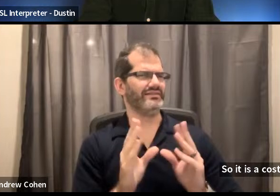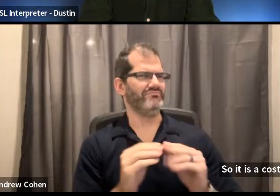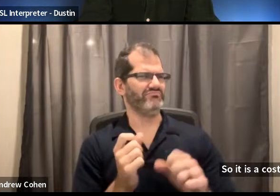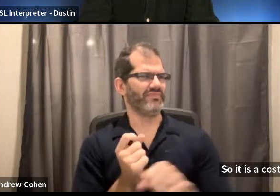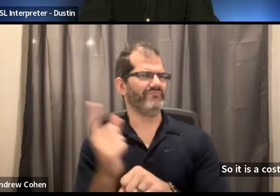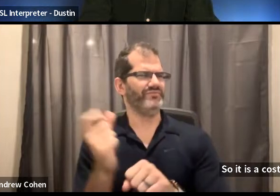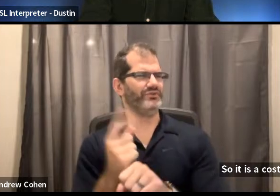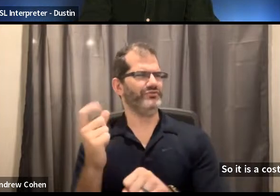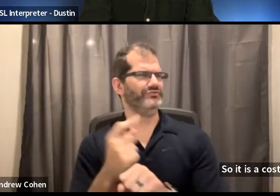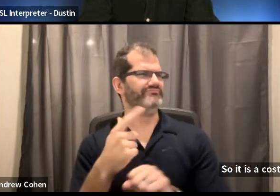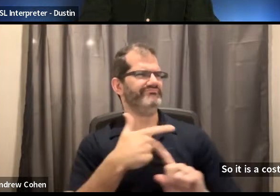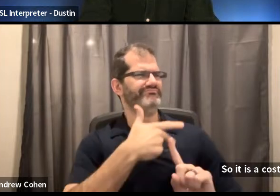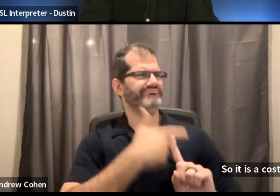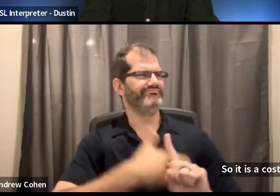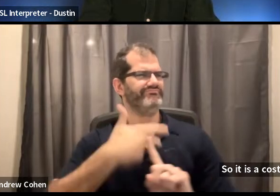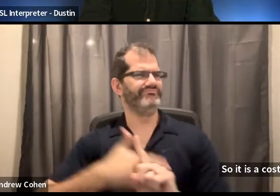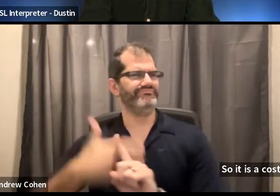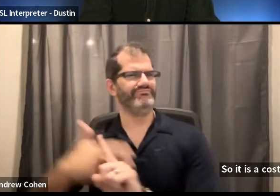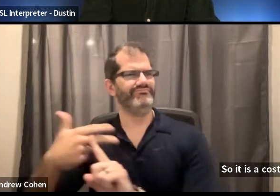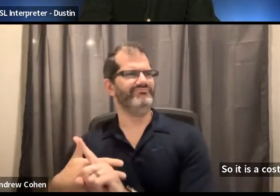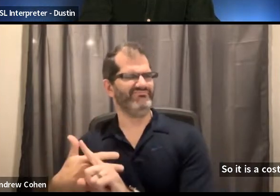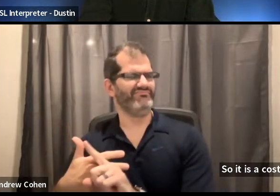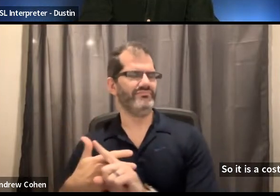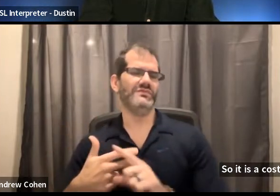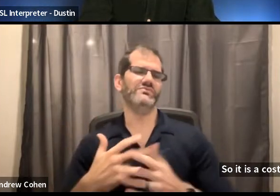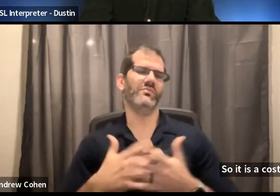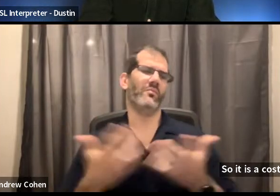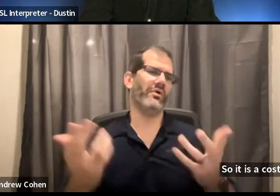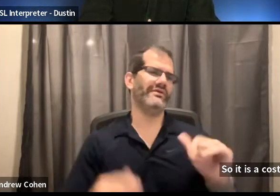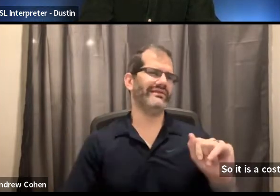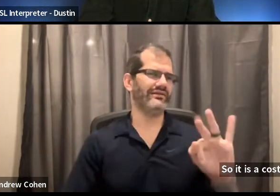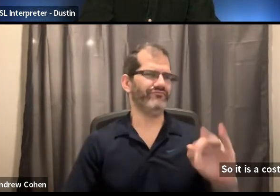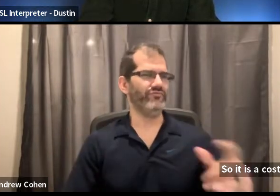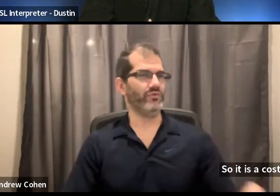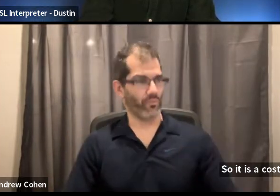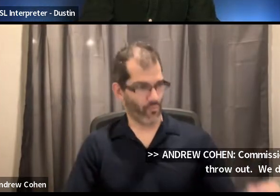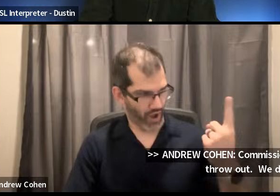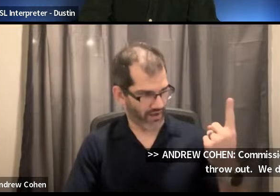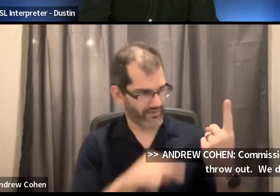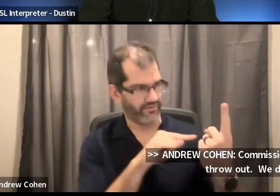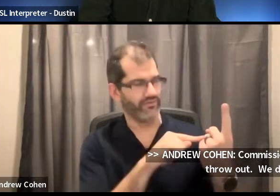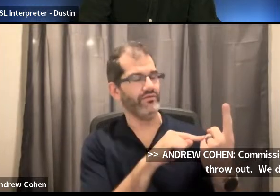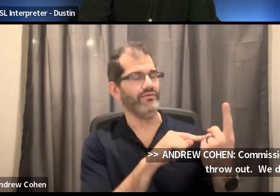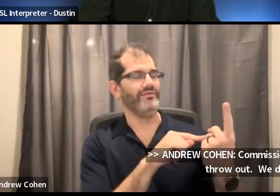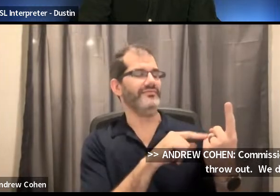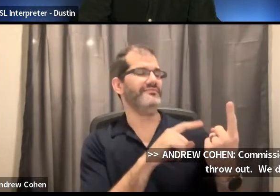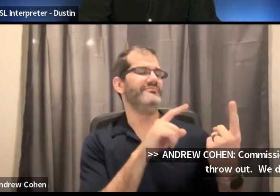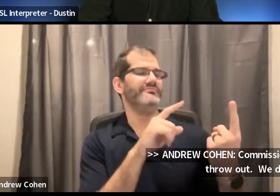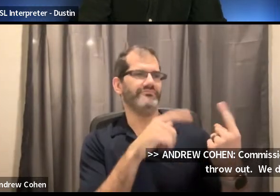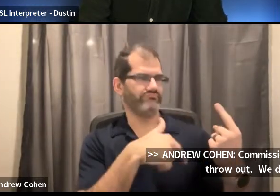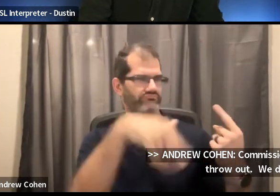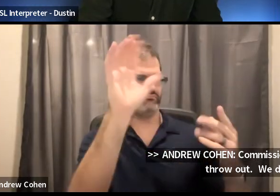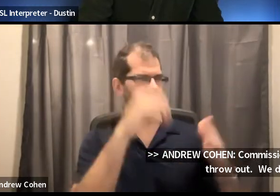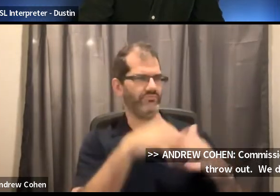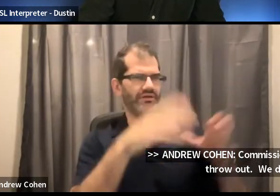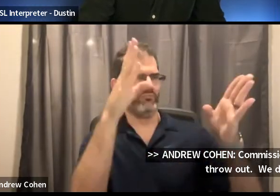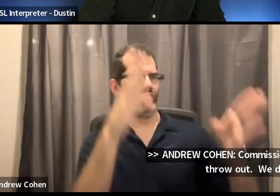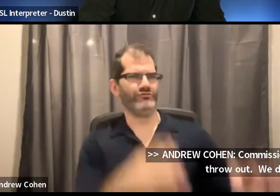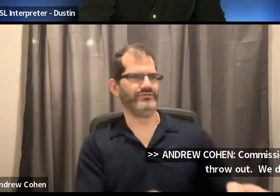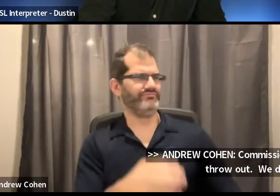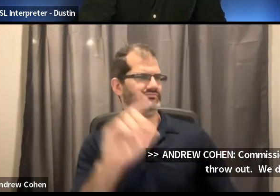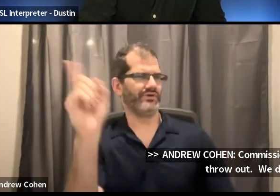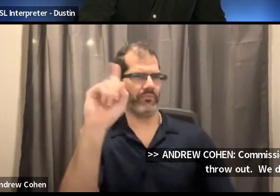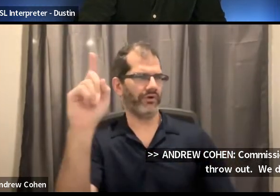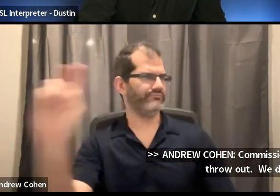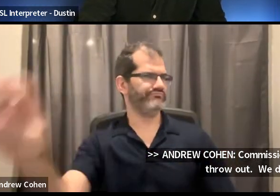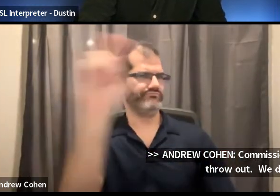we do have 4 meetings every year, quarterly. What if one of those